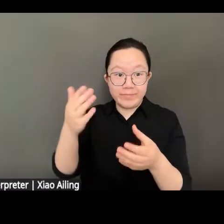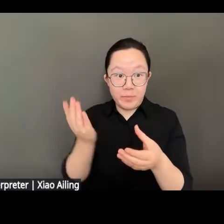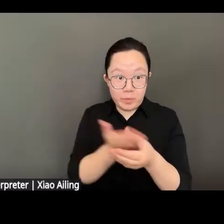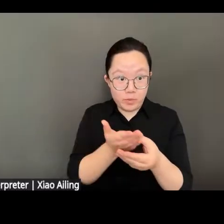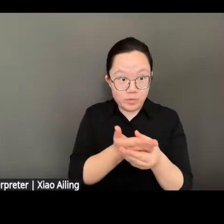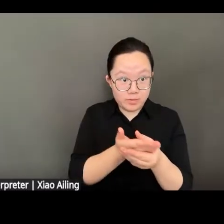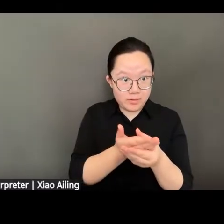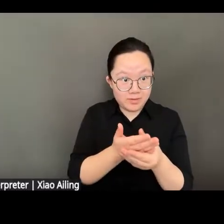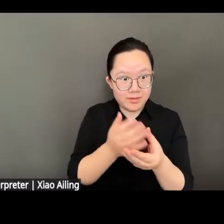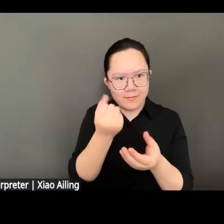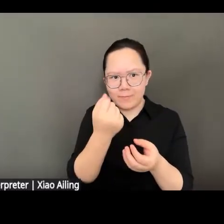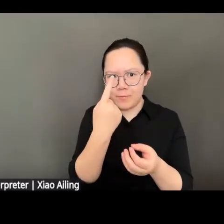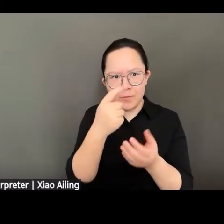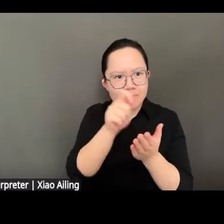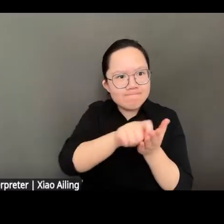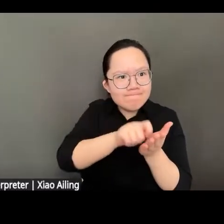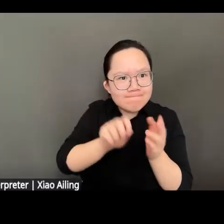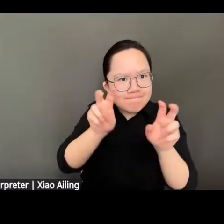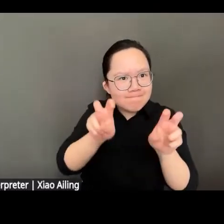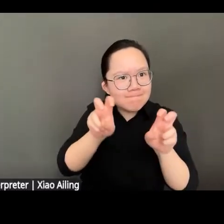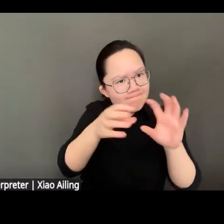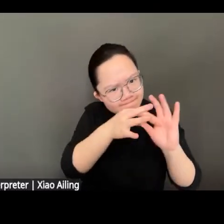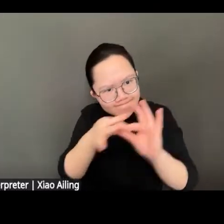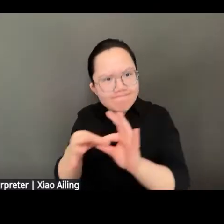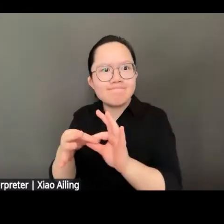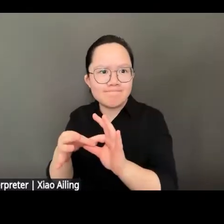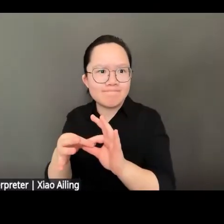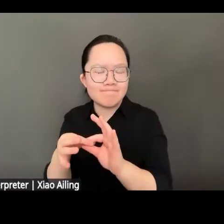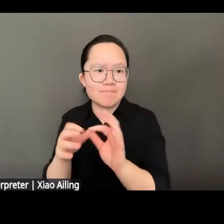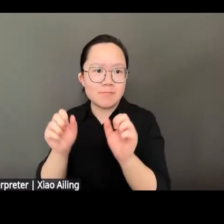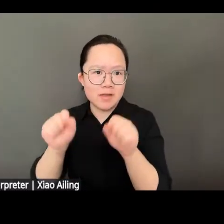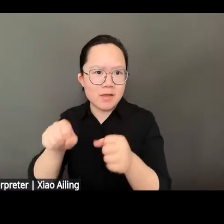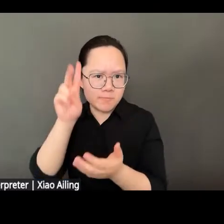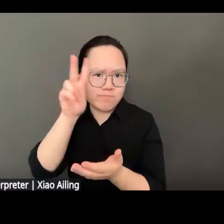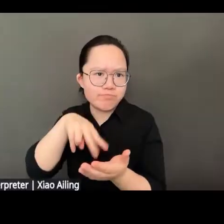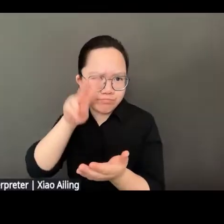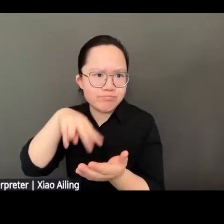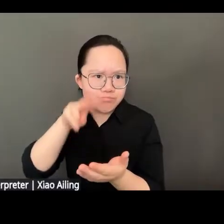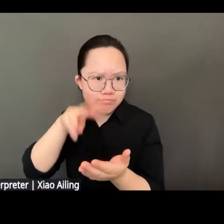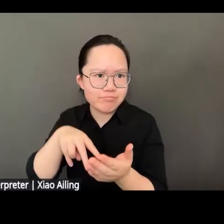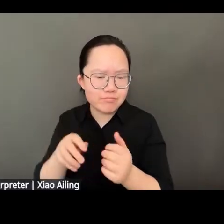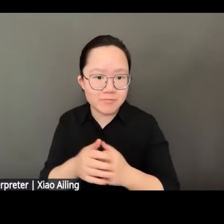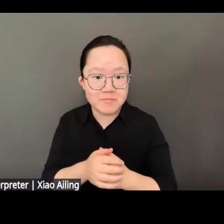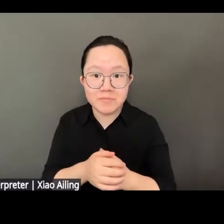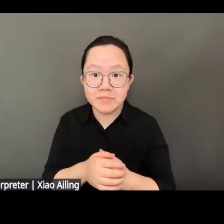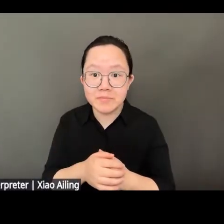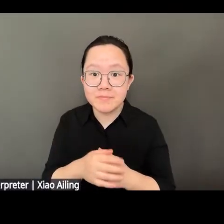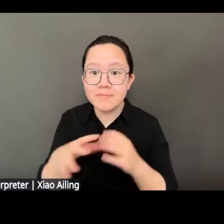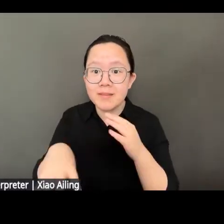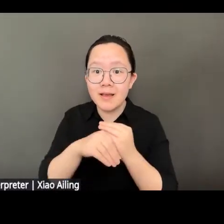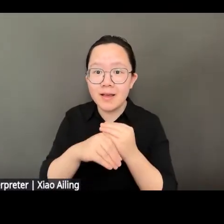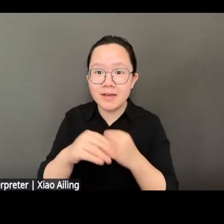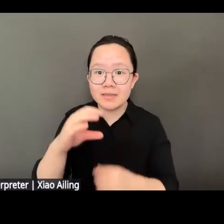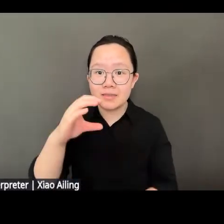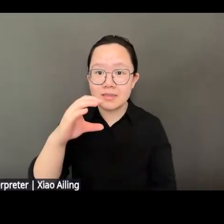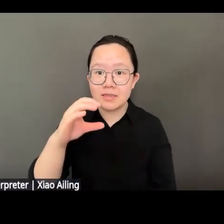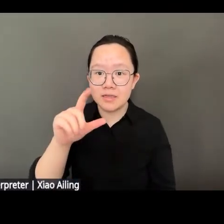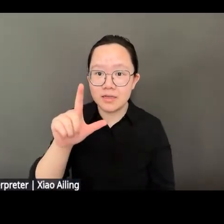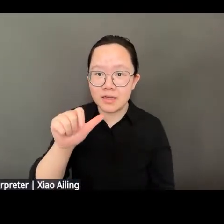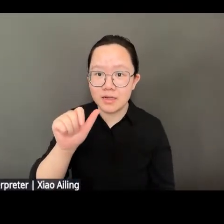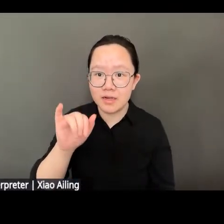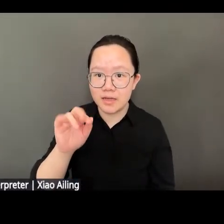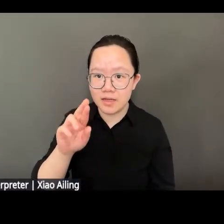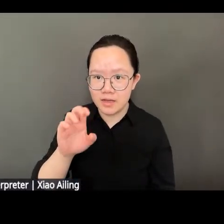Yeah, I mean, I would say the Inclusive Futures website is a good starting point. We have a lot of practical resources